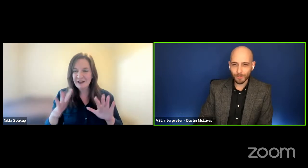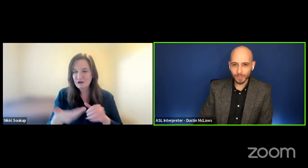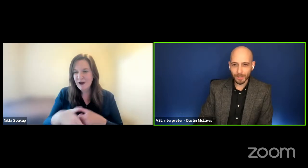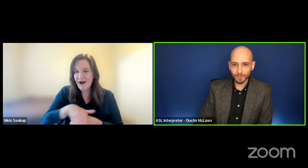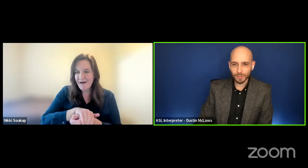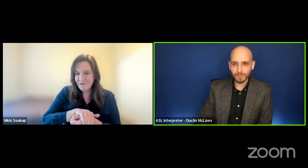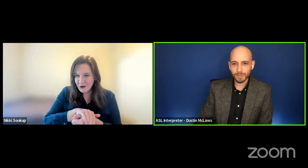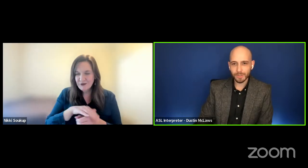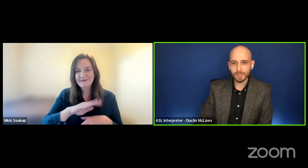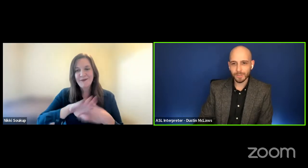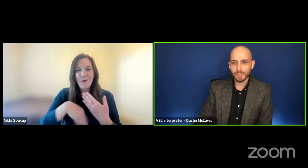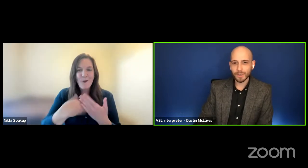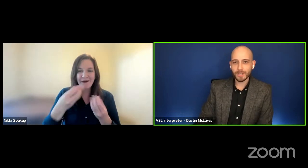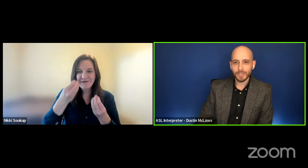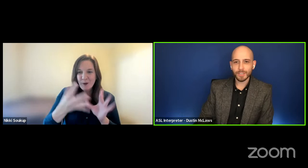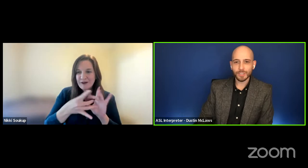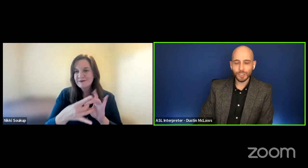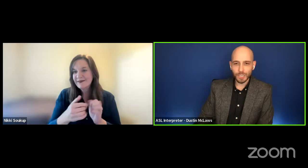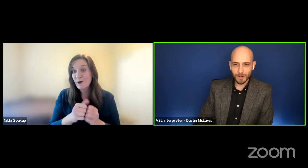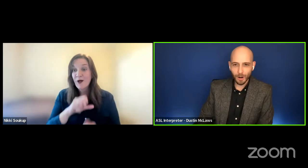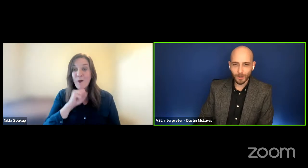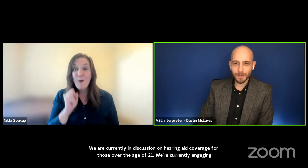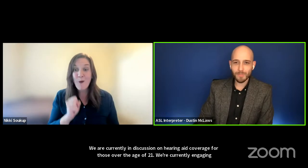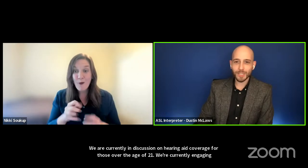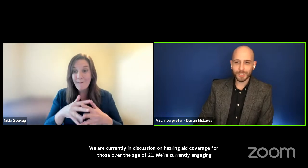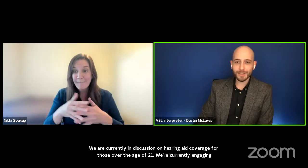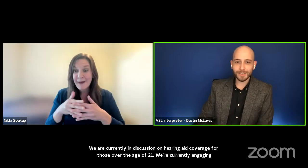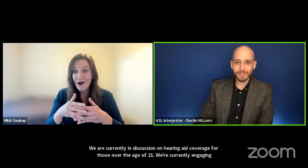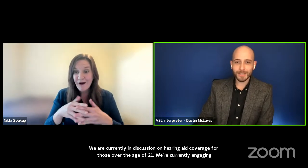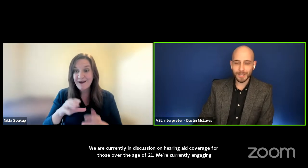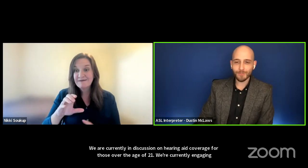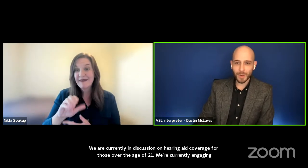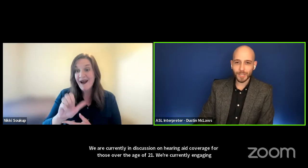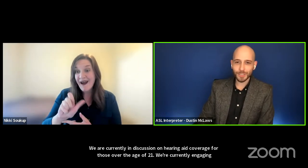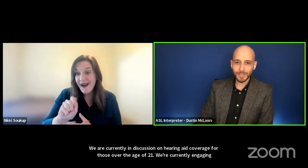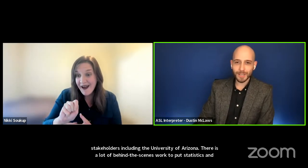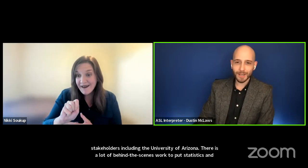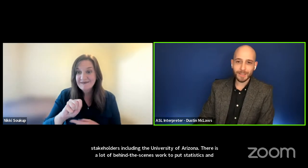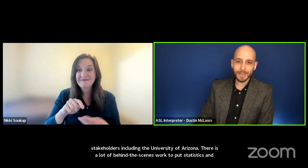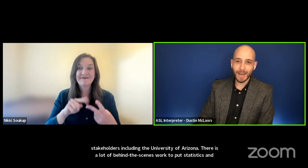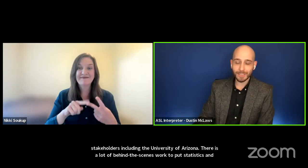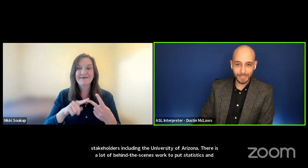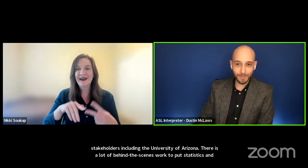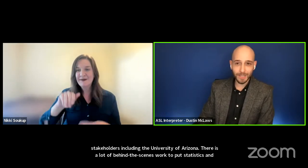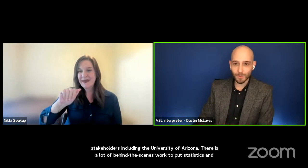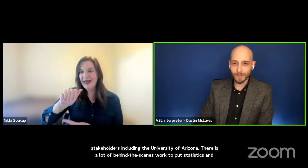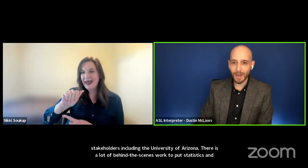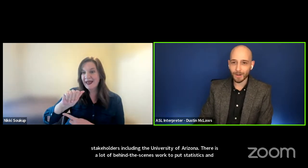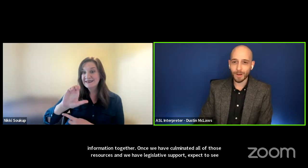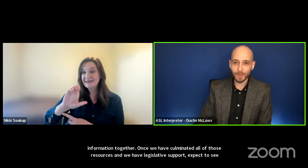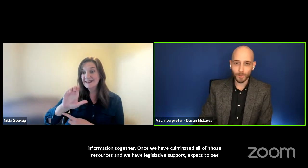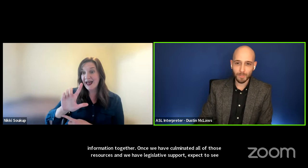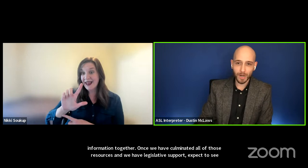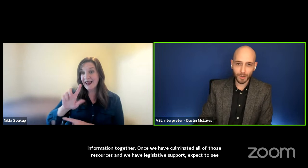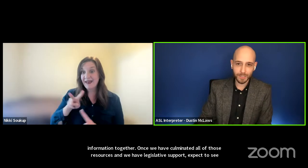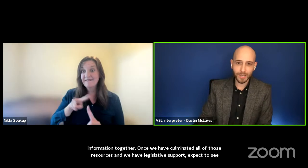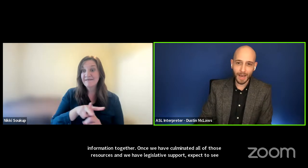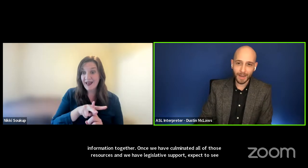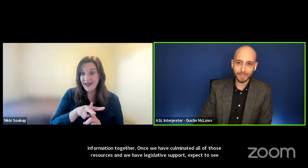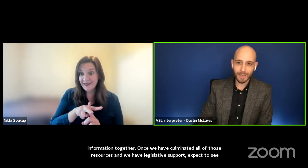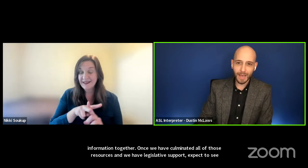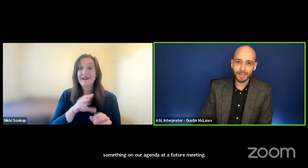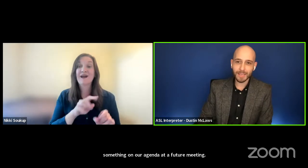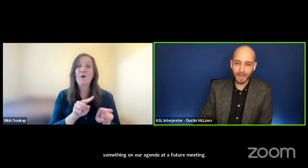At the federal level, Sherry already mentioned the information and the activity that we've had around the Older